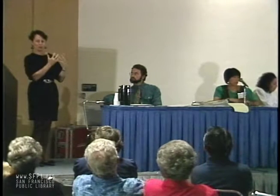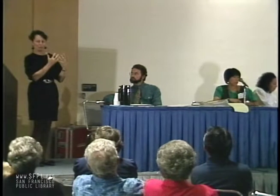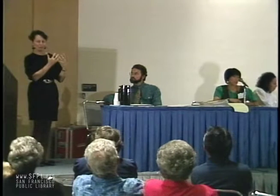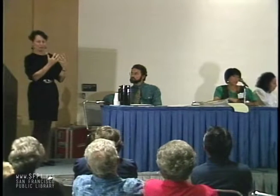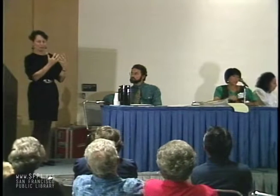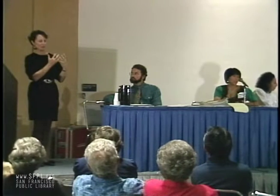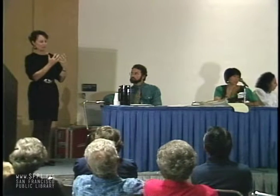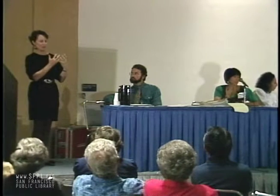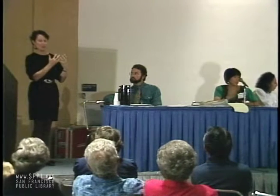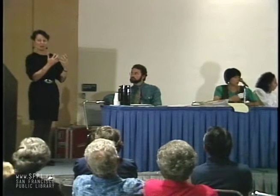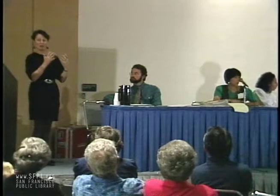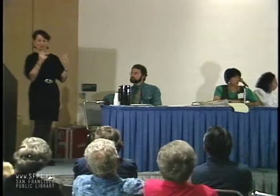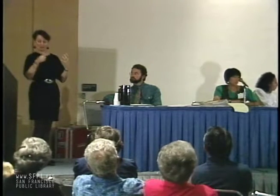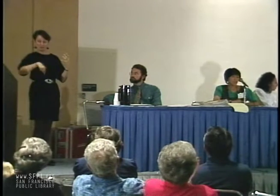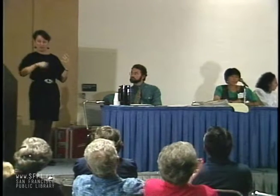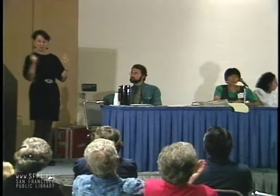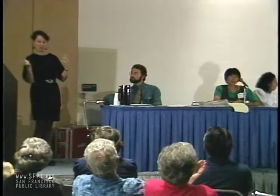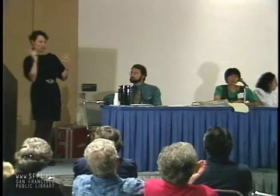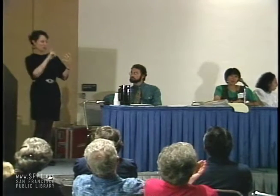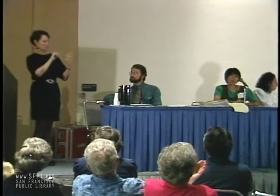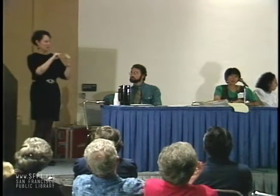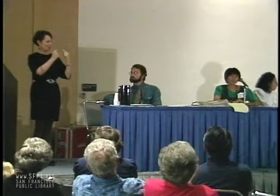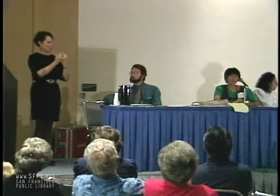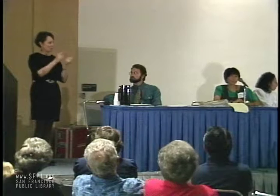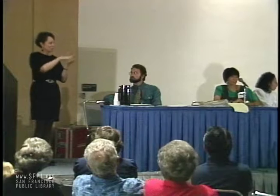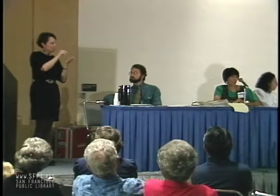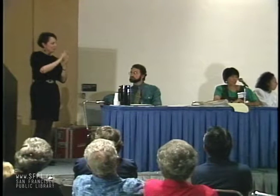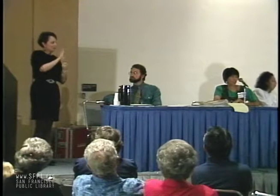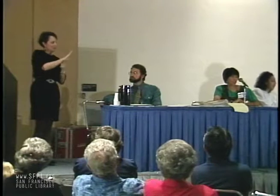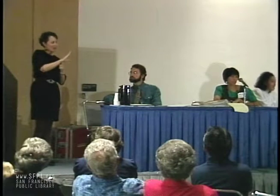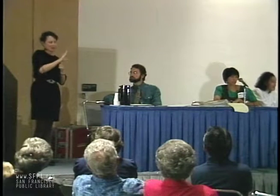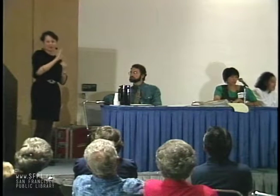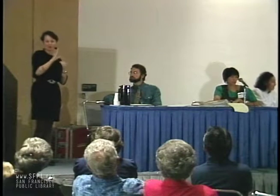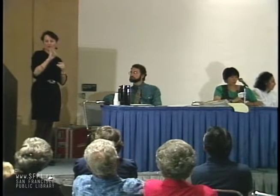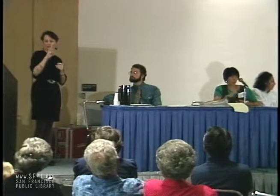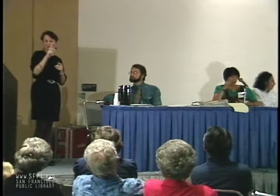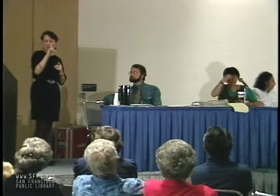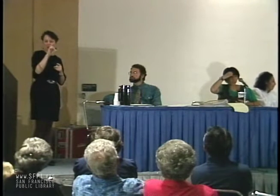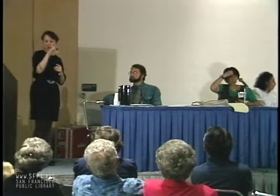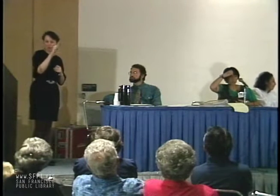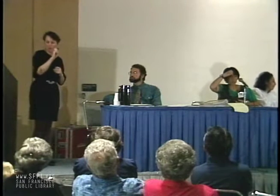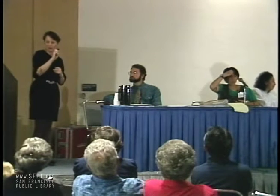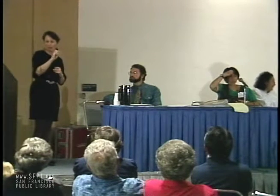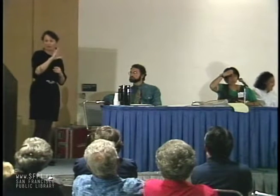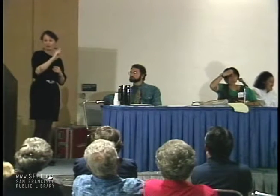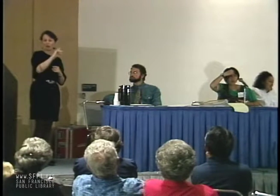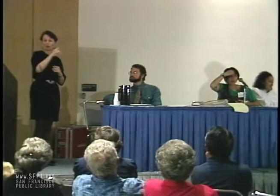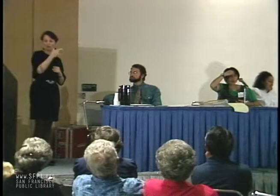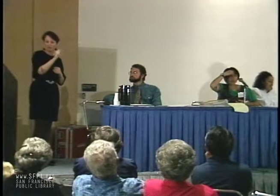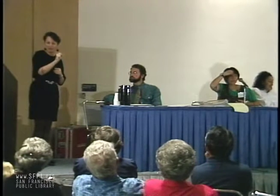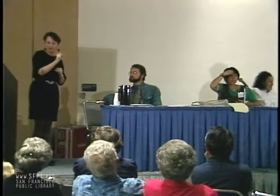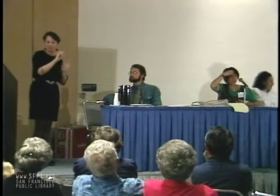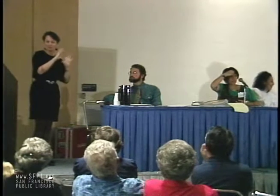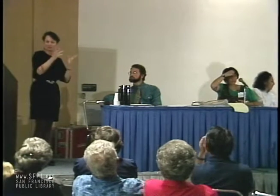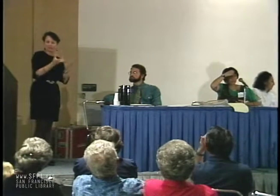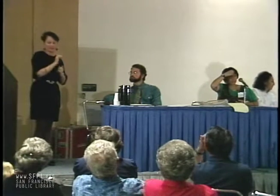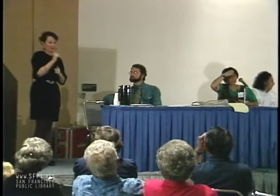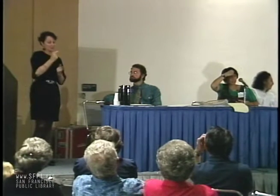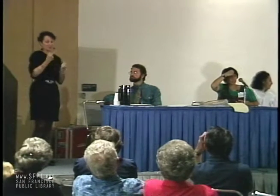folklore, to get their heroes, something that does not happen in a lot of the American schools for the deaf. The ones that I've seen and have